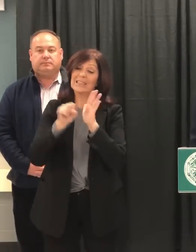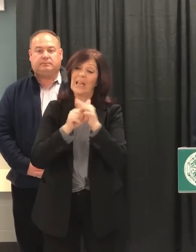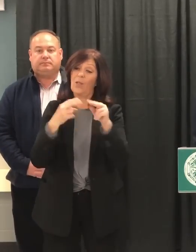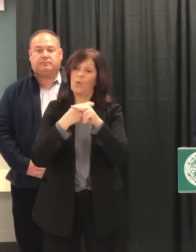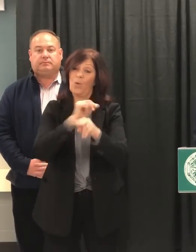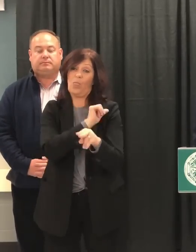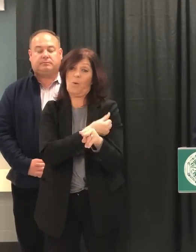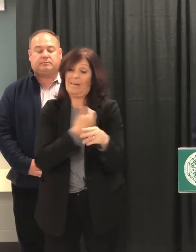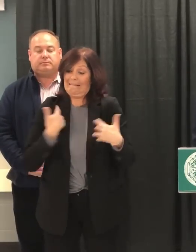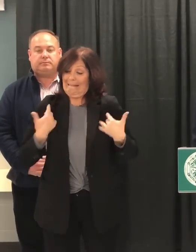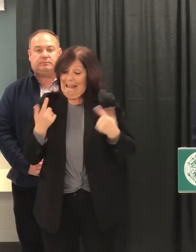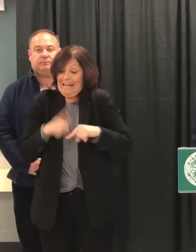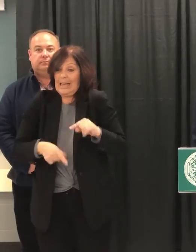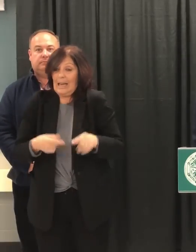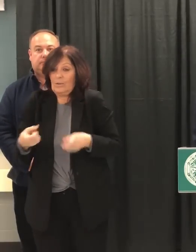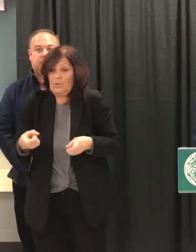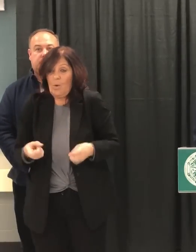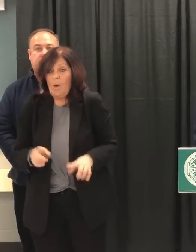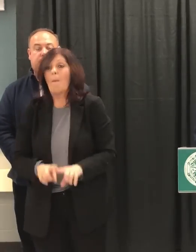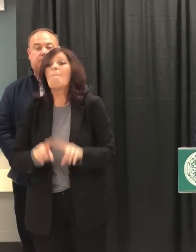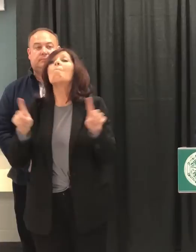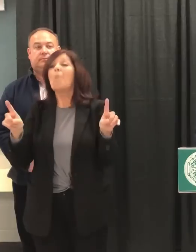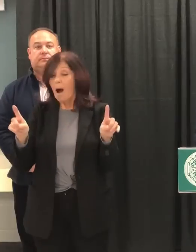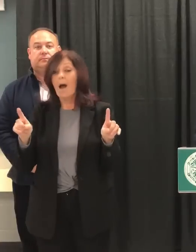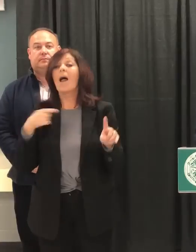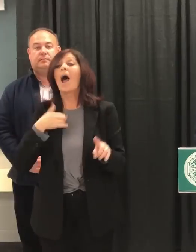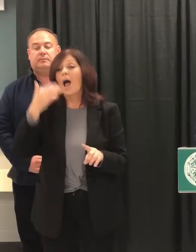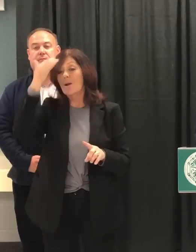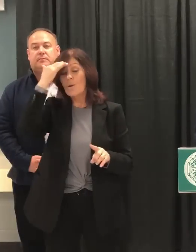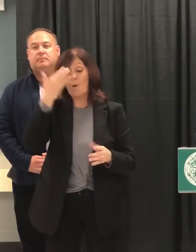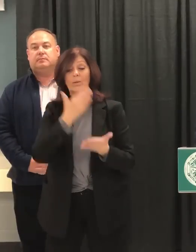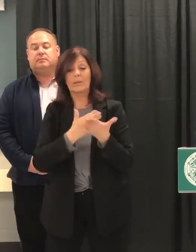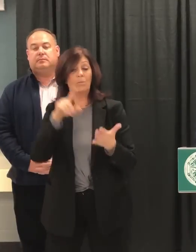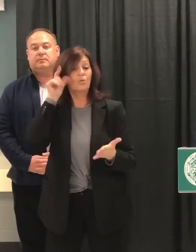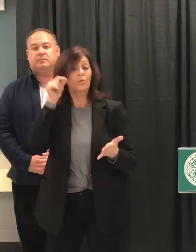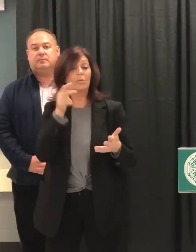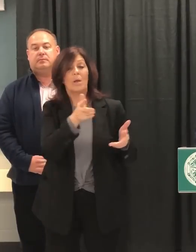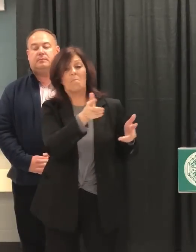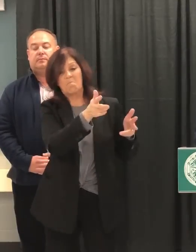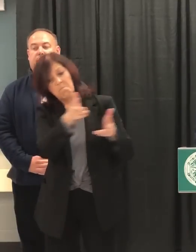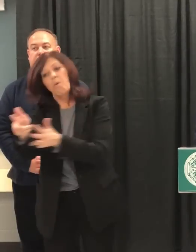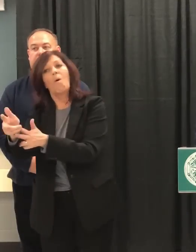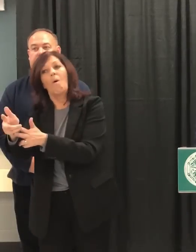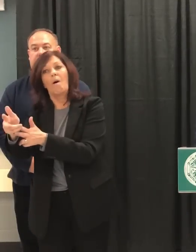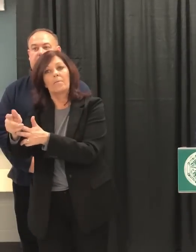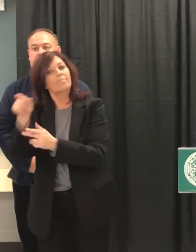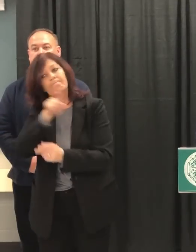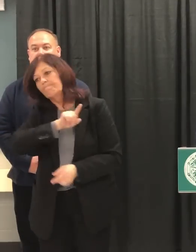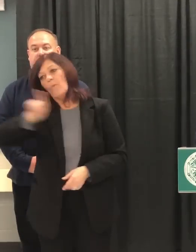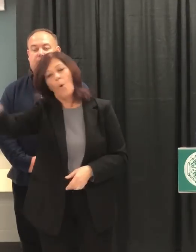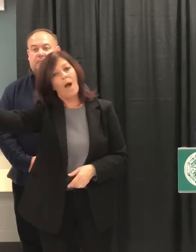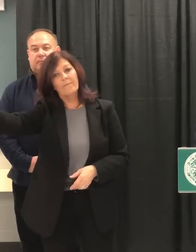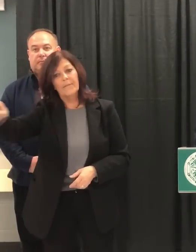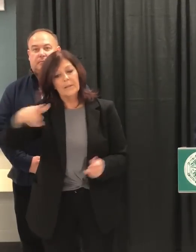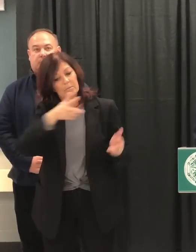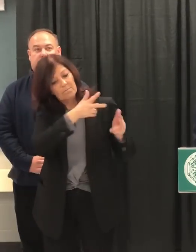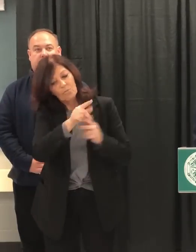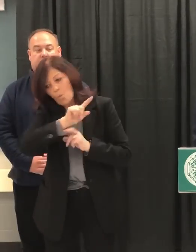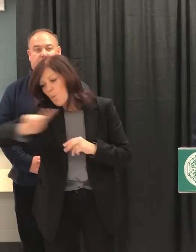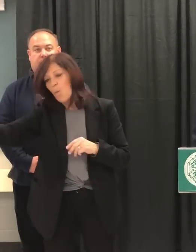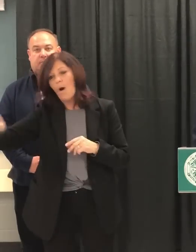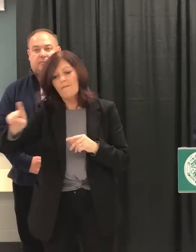We do know that they have been pulling vehicles off. Commercial vehicles have been directed off